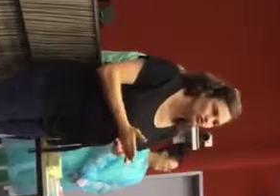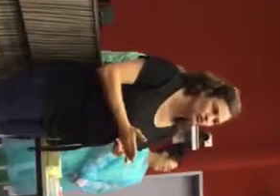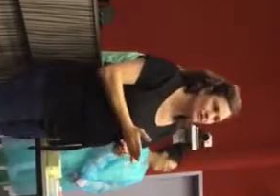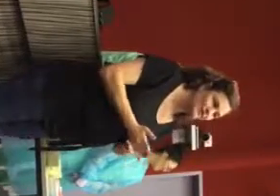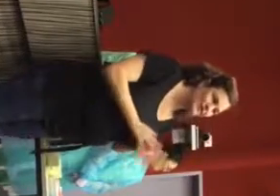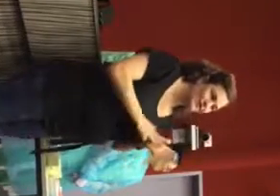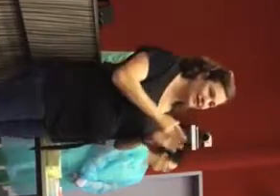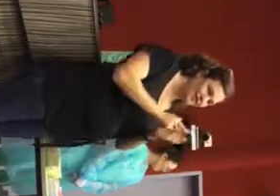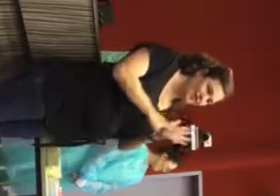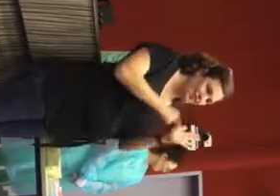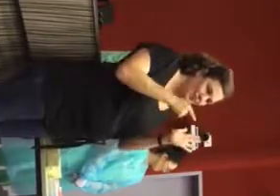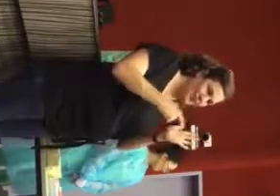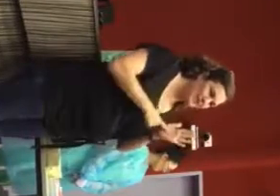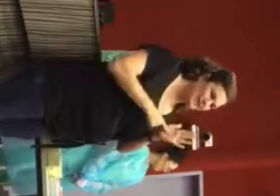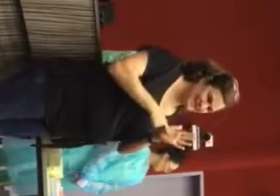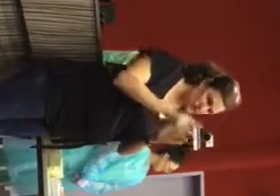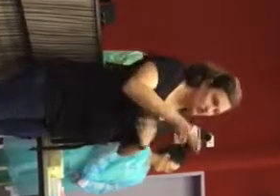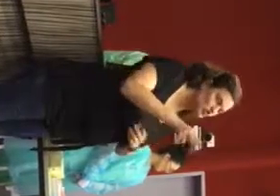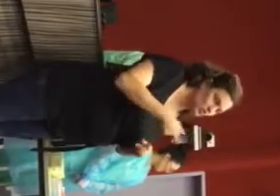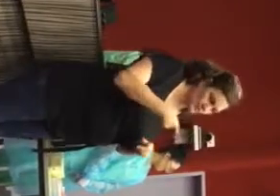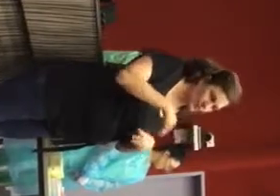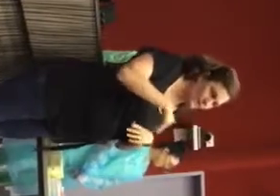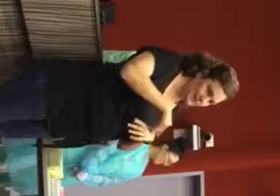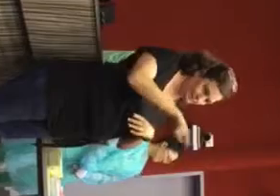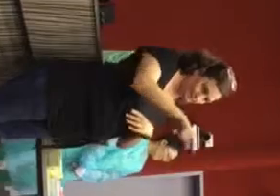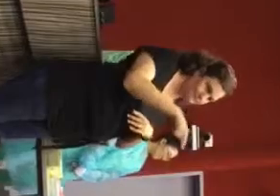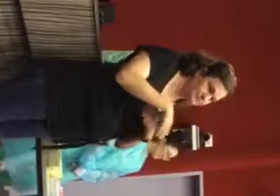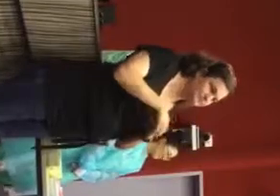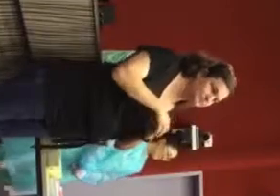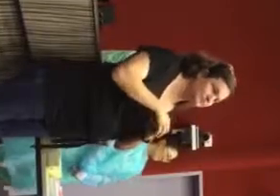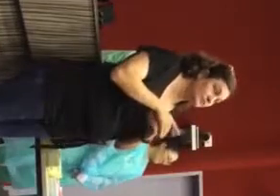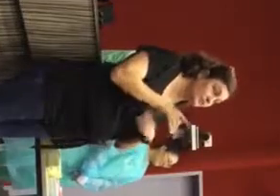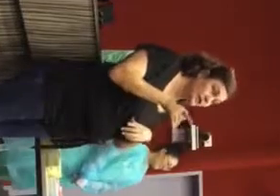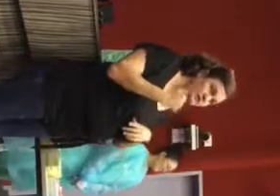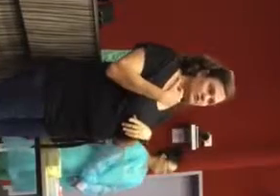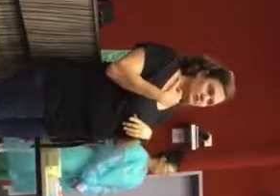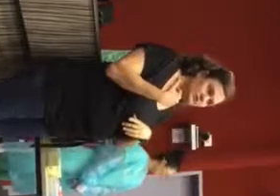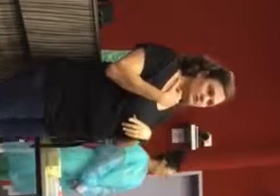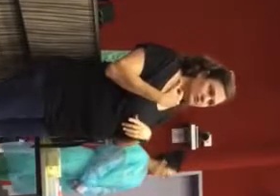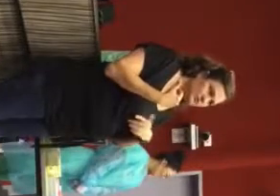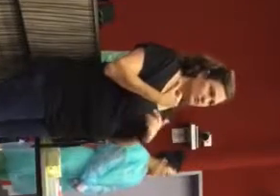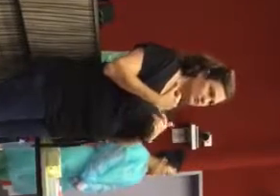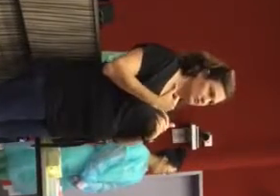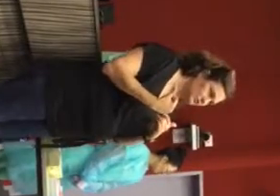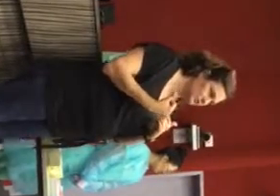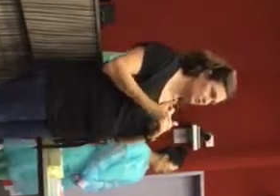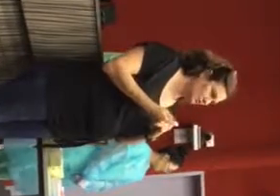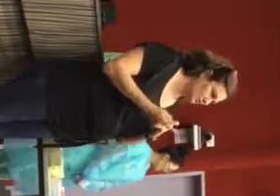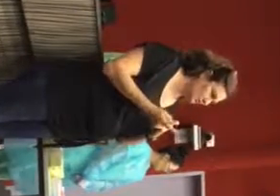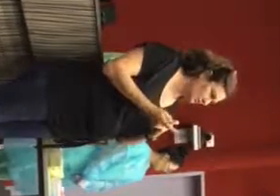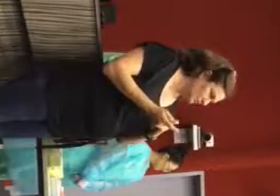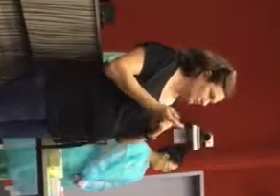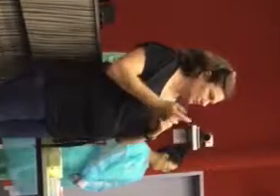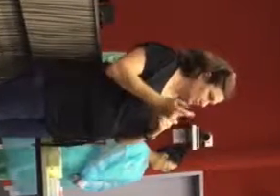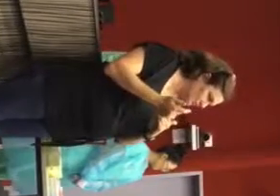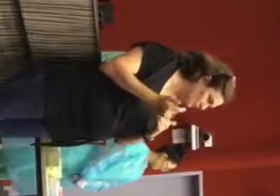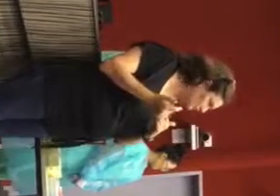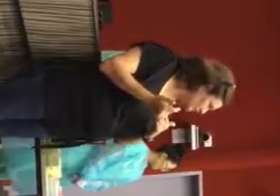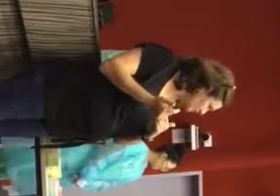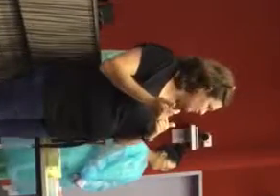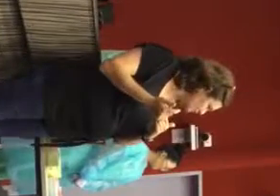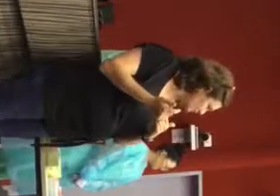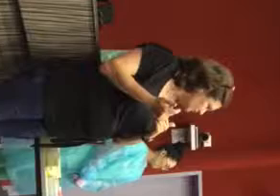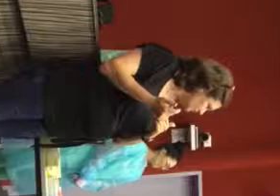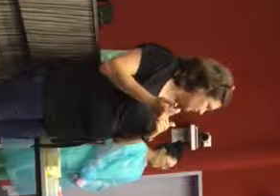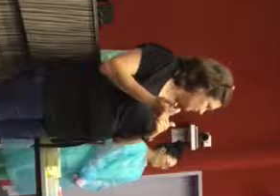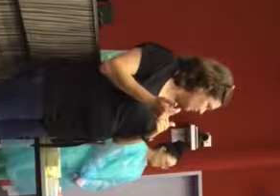to hide the taste of the other things. It is a vehicle for carrying certain things there, so we're using it as a vehicle to carry toothpaste on your